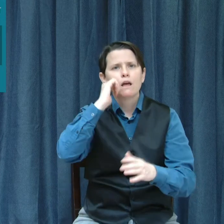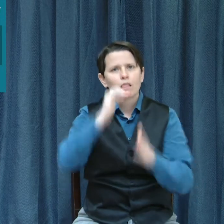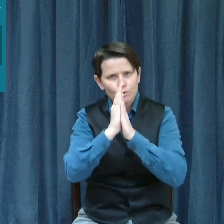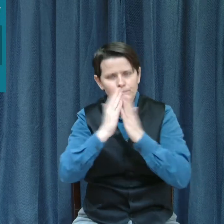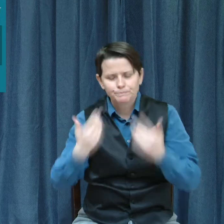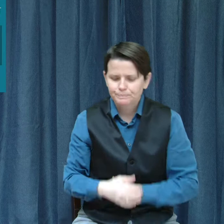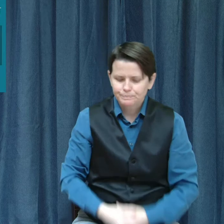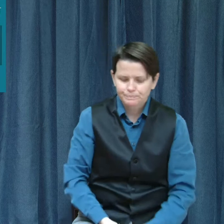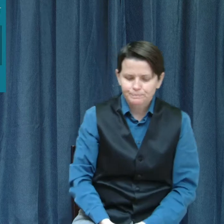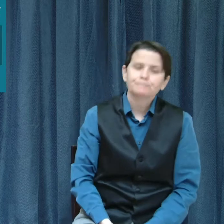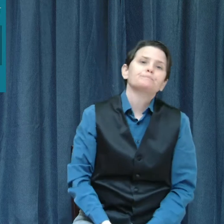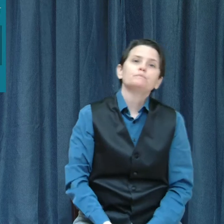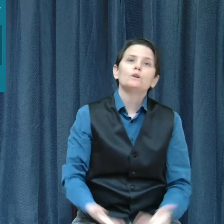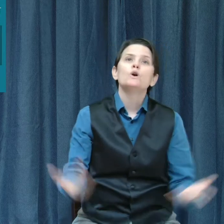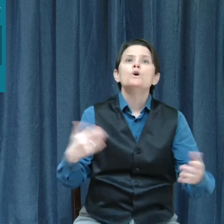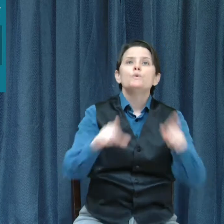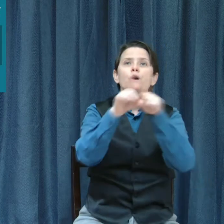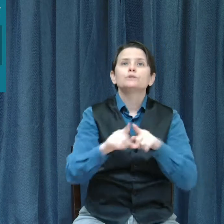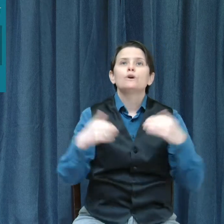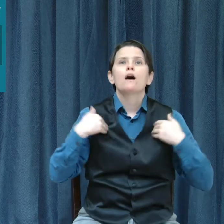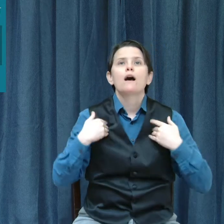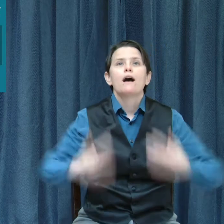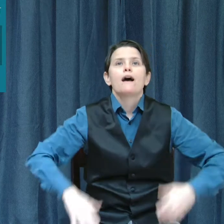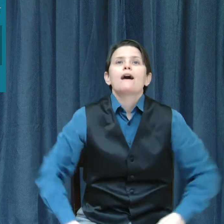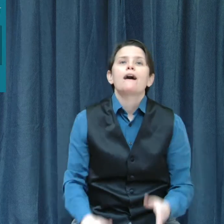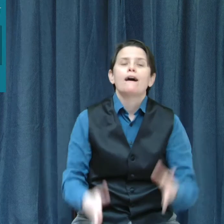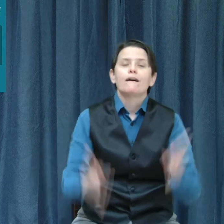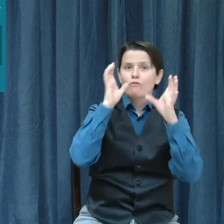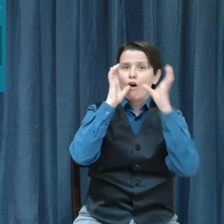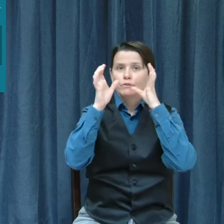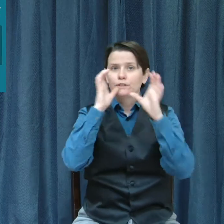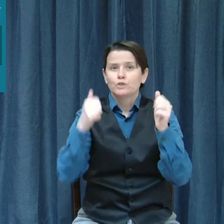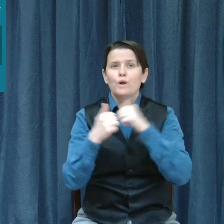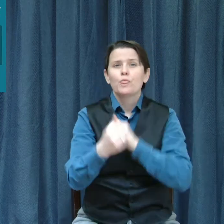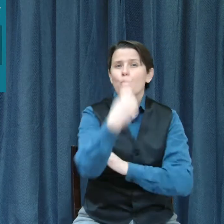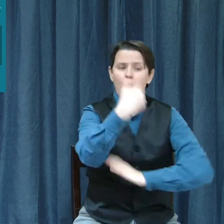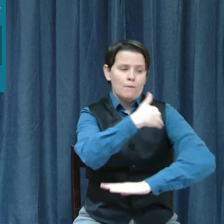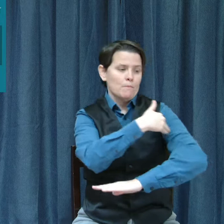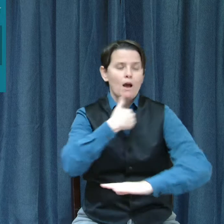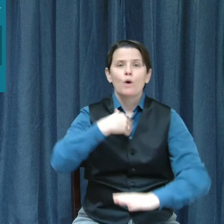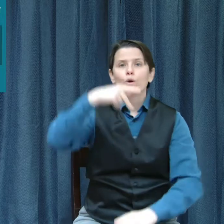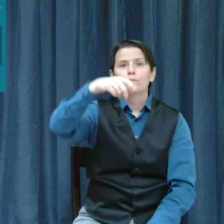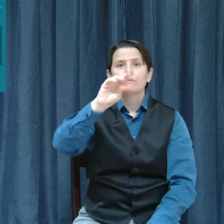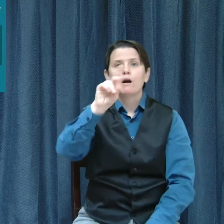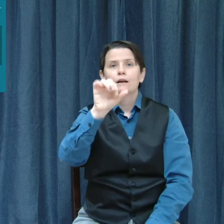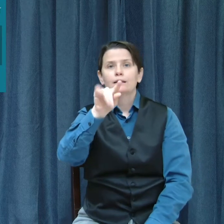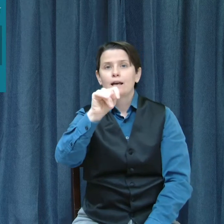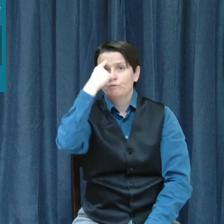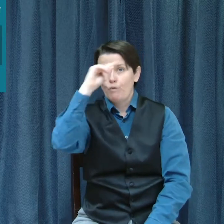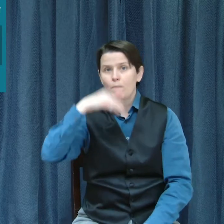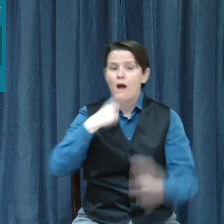between Rick Busby and our own Tammy Lorraine about the season for nonviolence and the 64